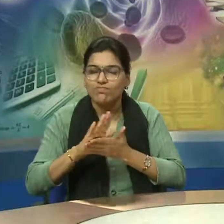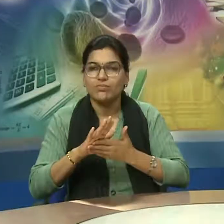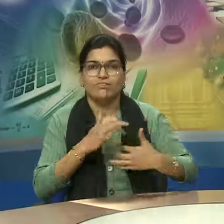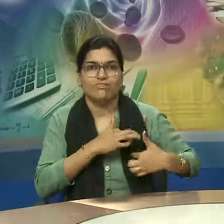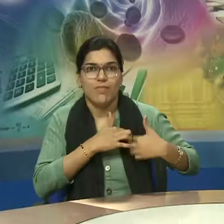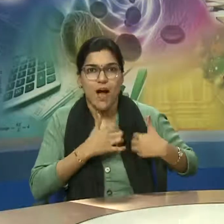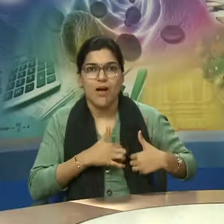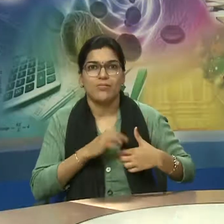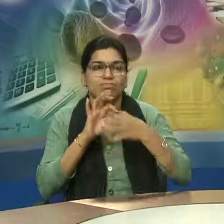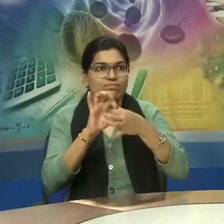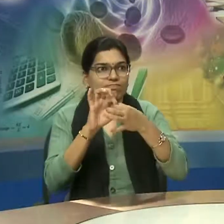in the past